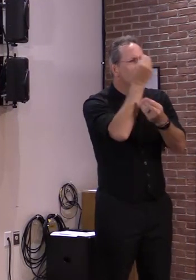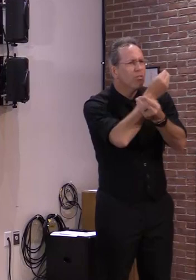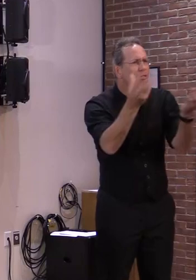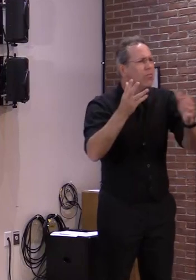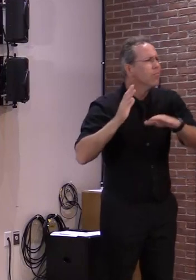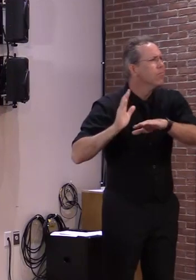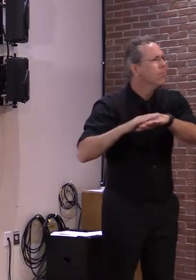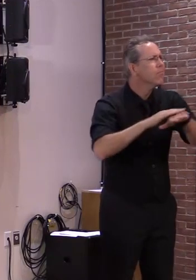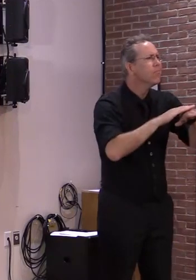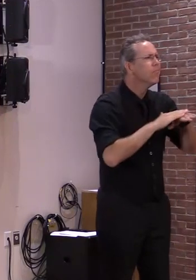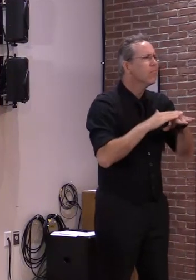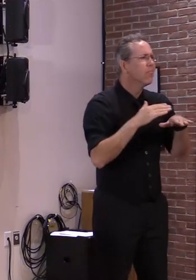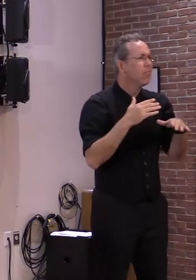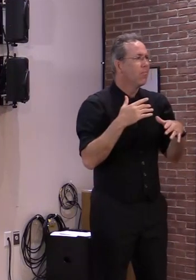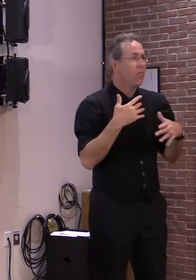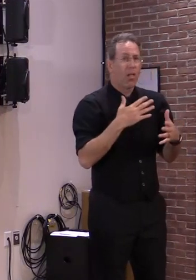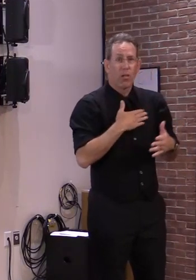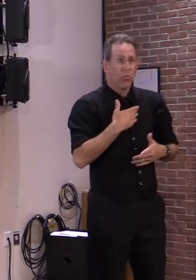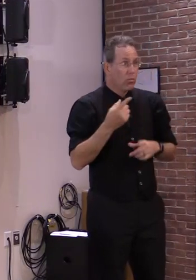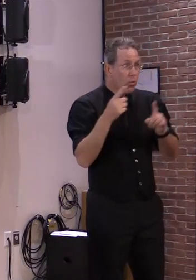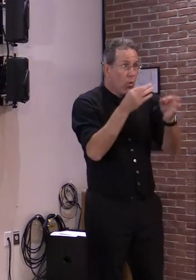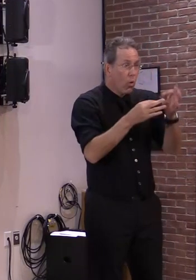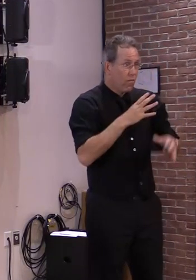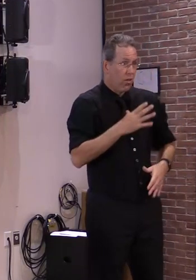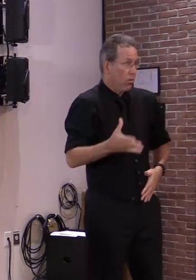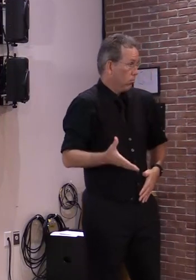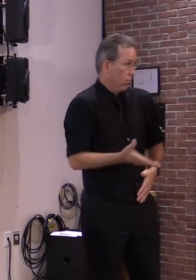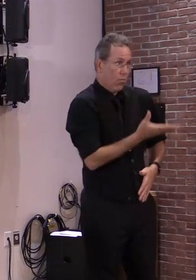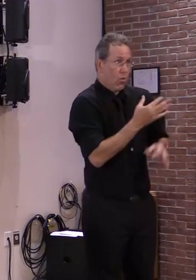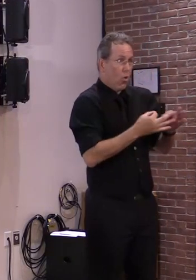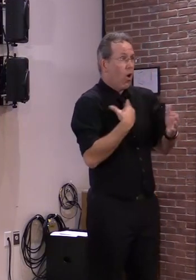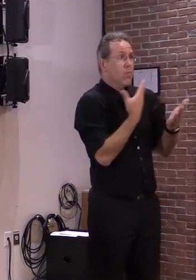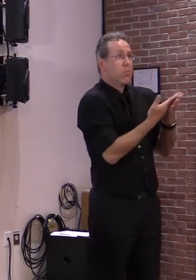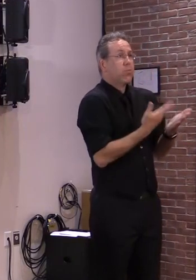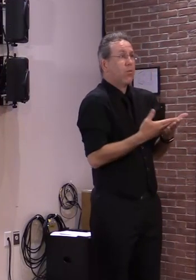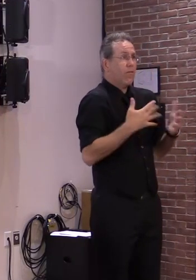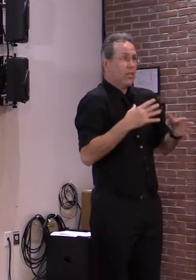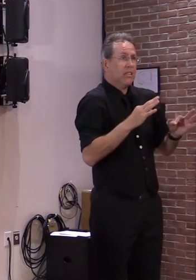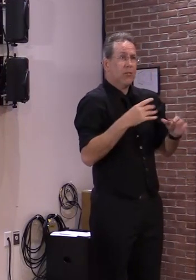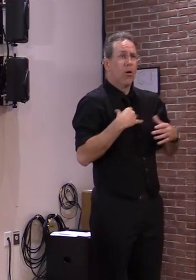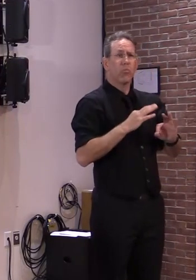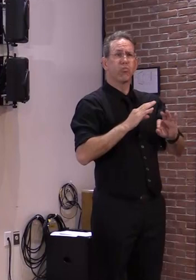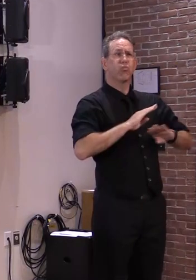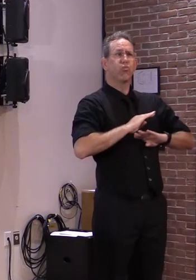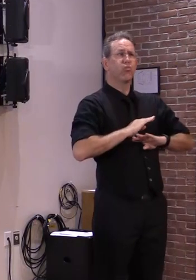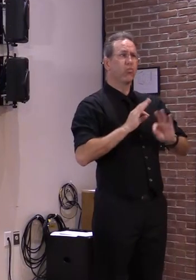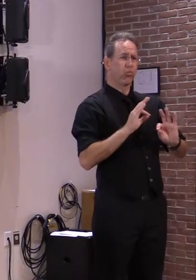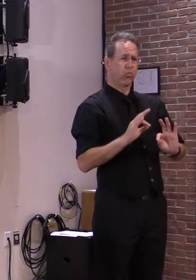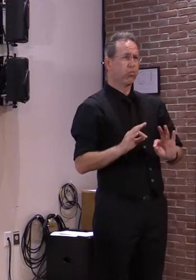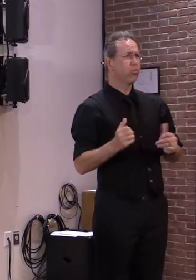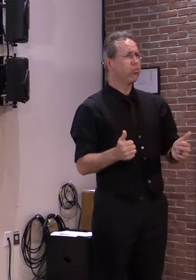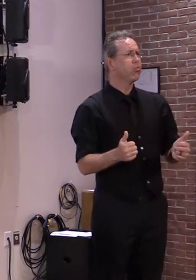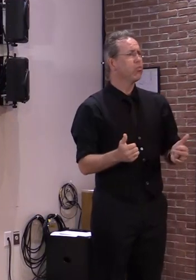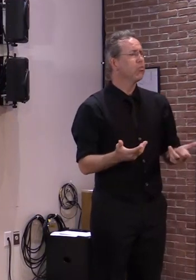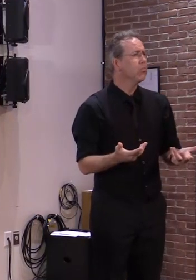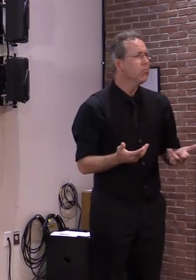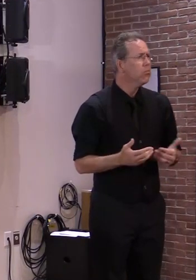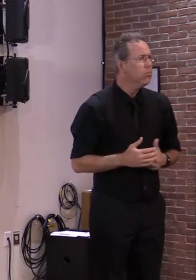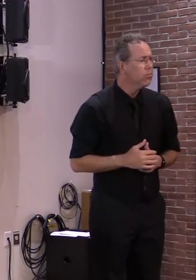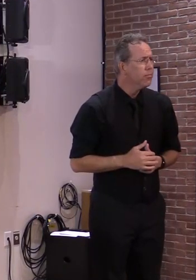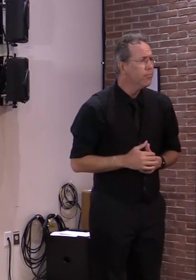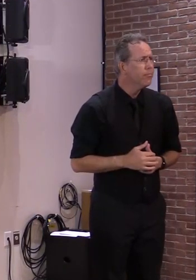in court. We think we're on solid ground as we move forward. And by the way, we do have